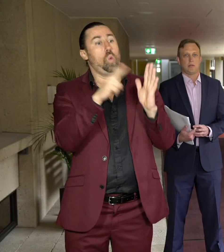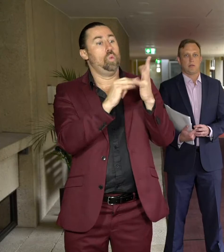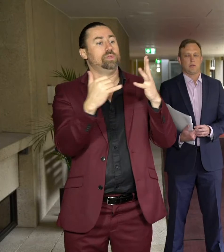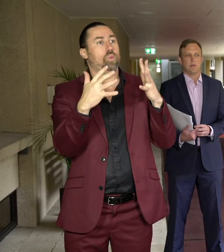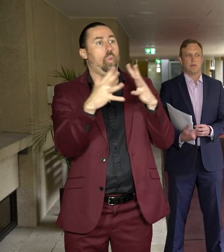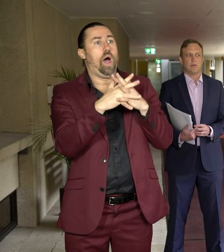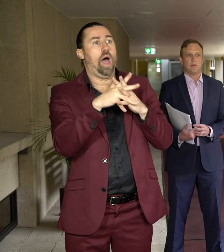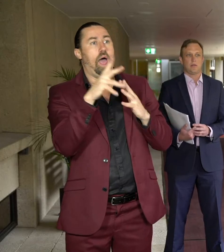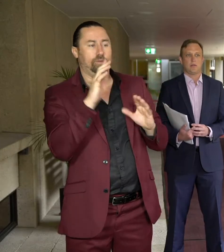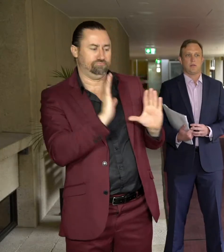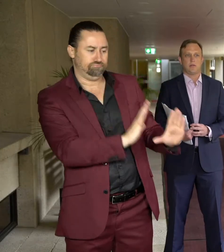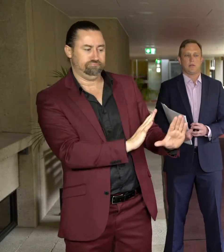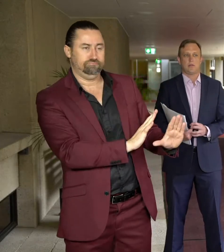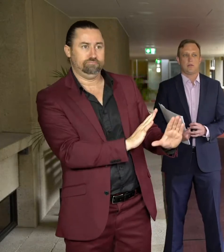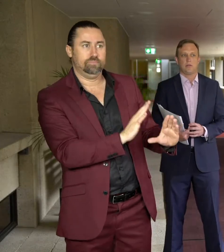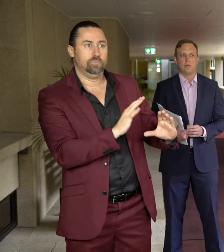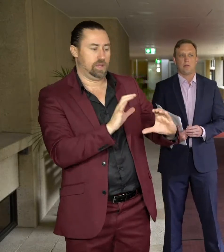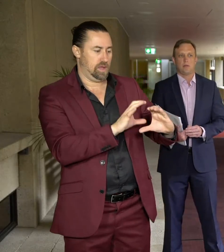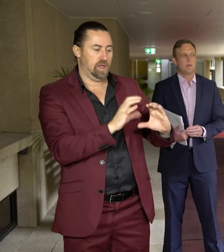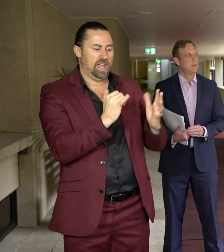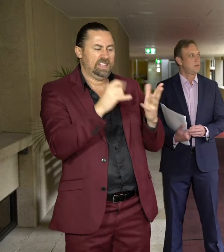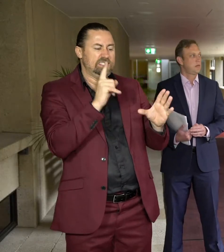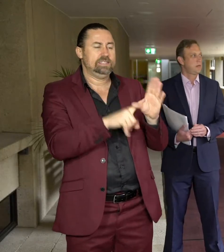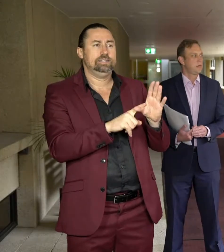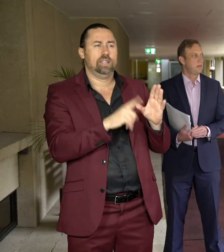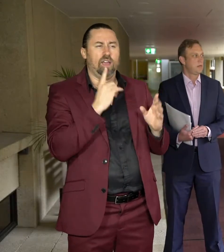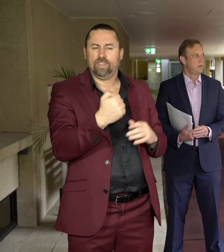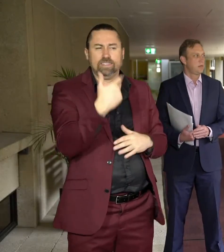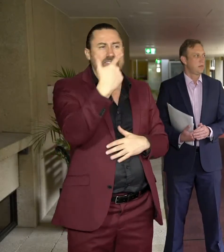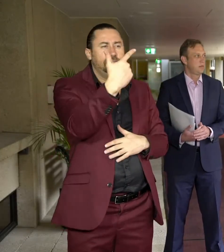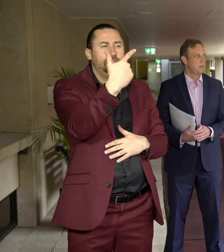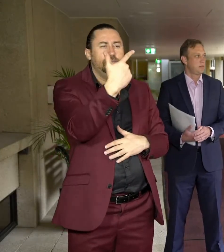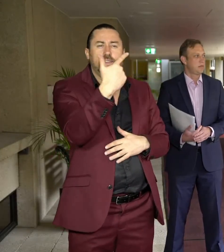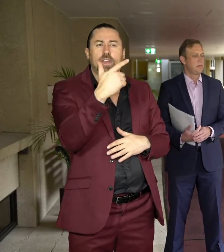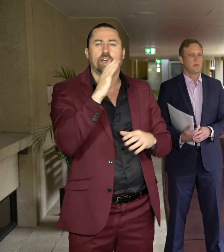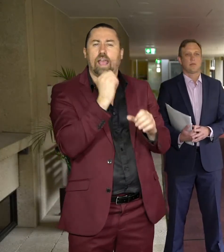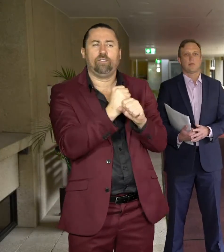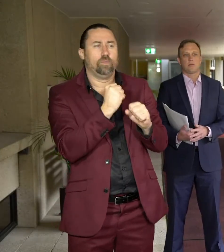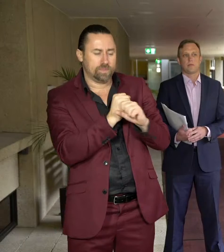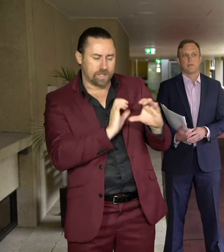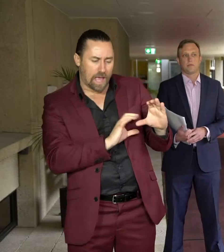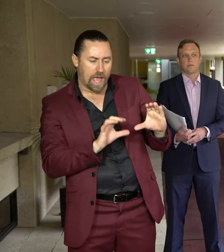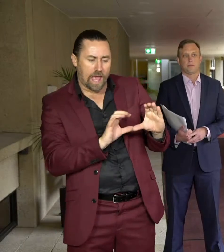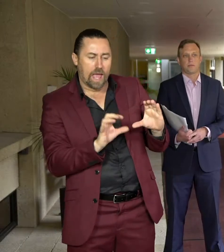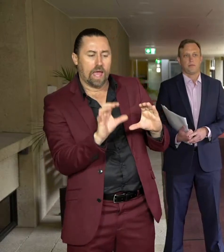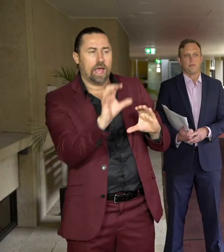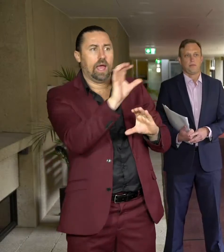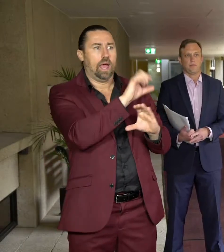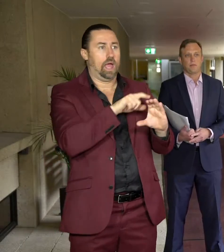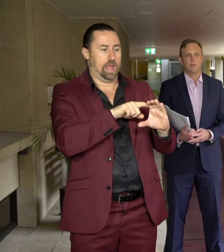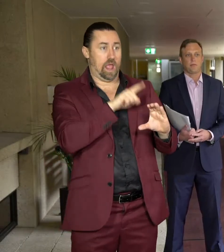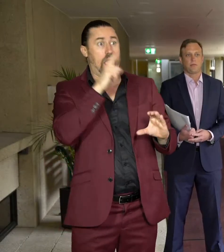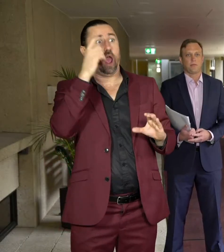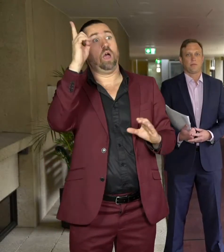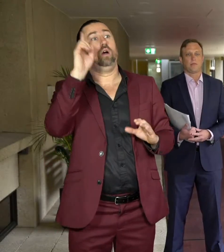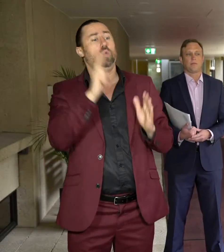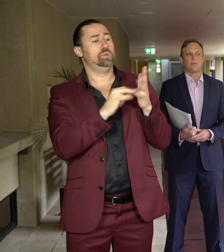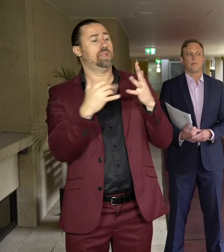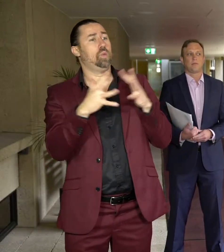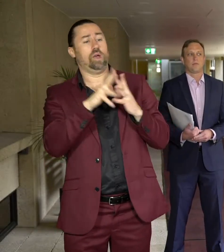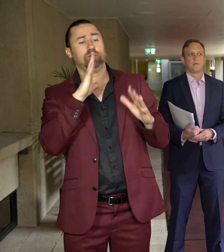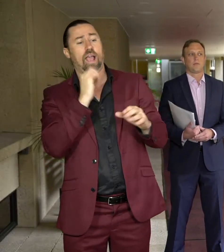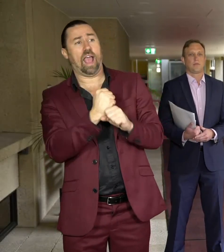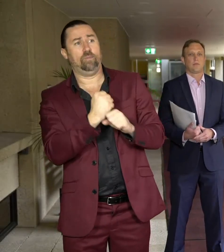restrictions on travel for the riskiest 7 LGAs, so people who live in those very risky LGAs in